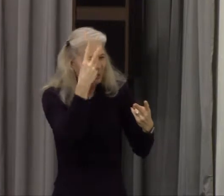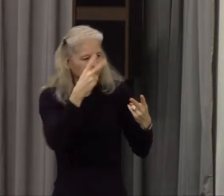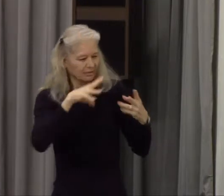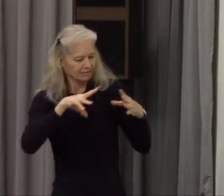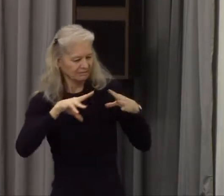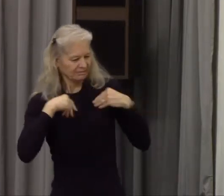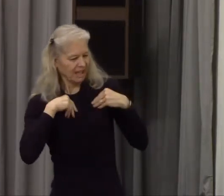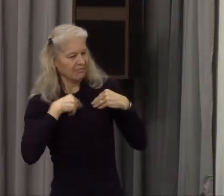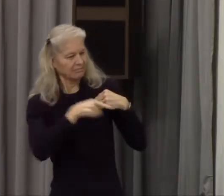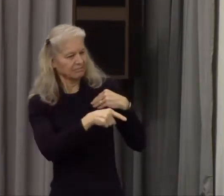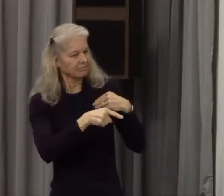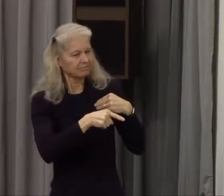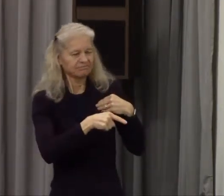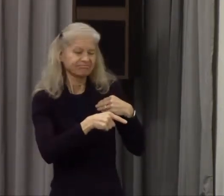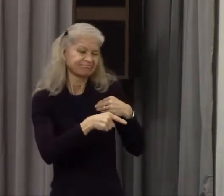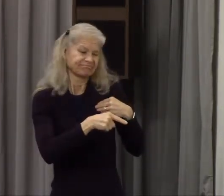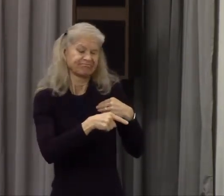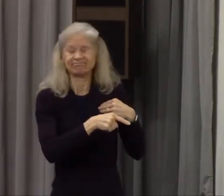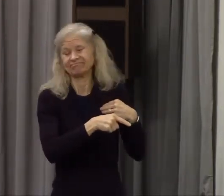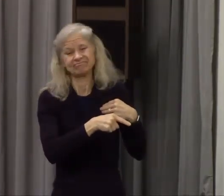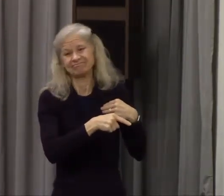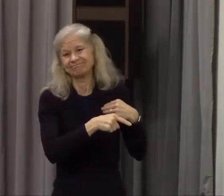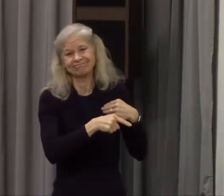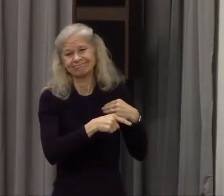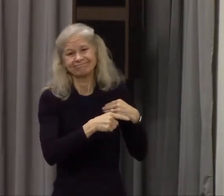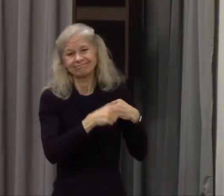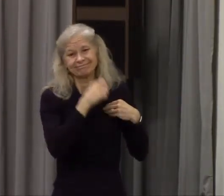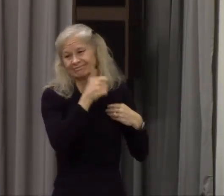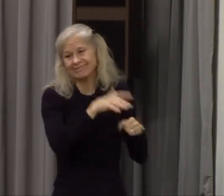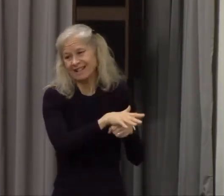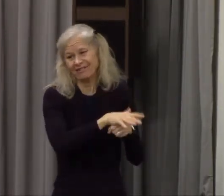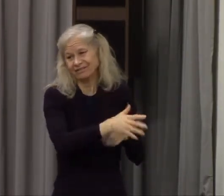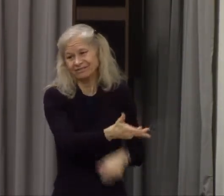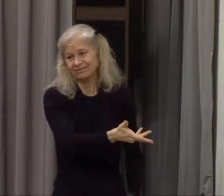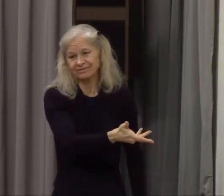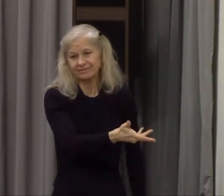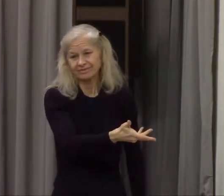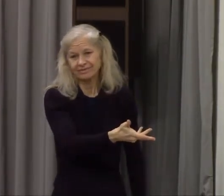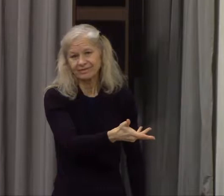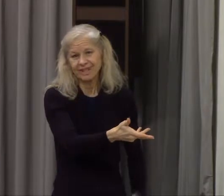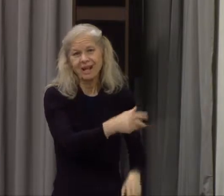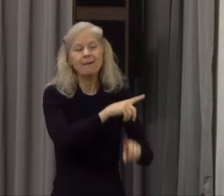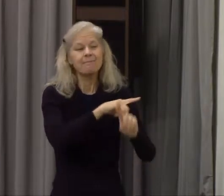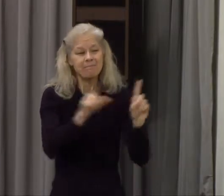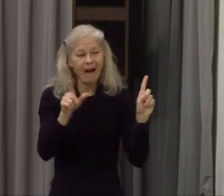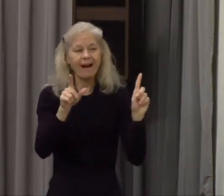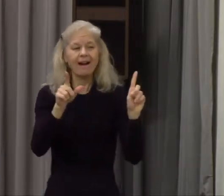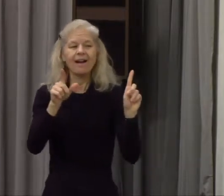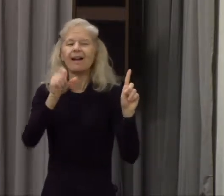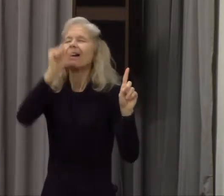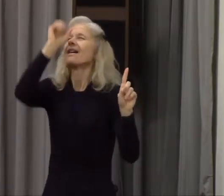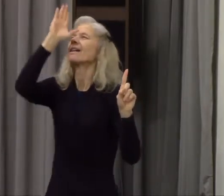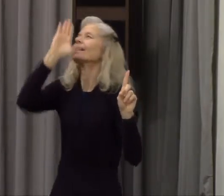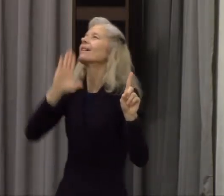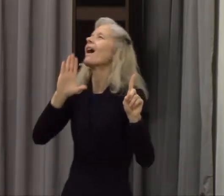Sacrifice and offering thou wouldest not, but a body hast thou prepared me. God put on a body.